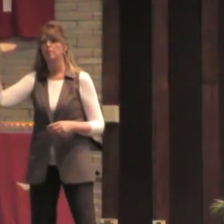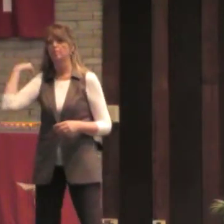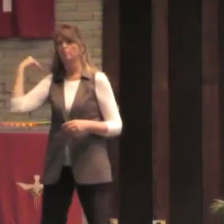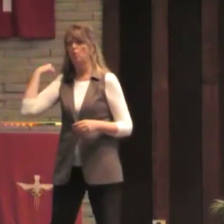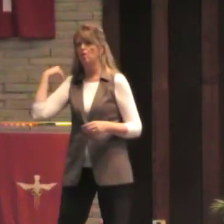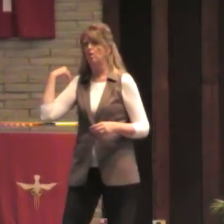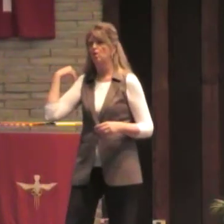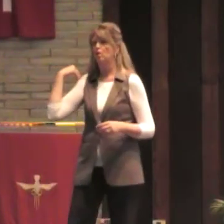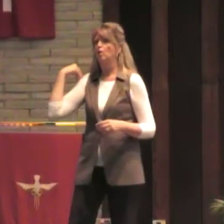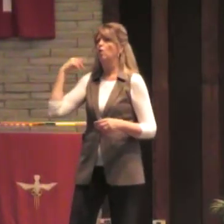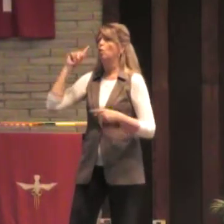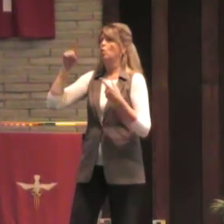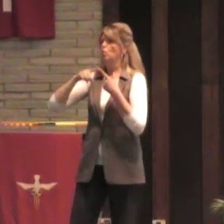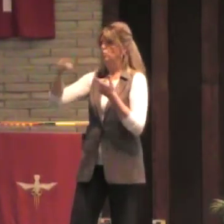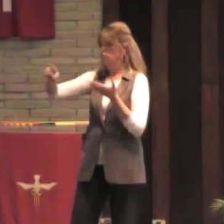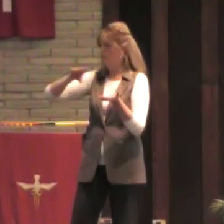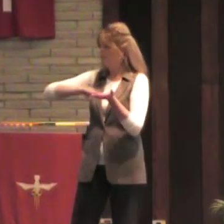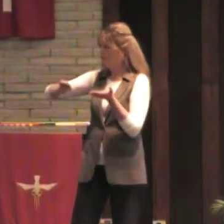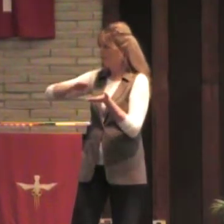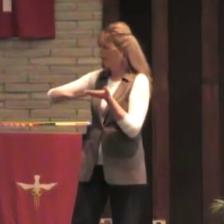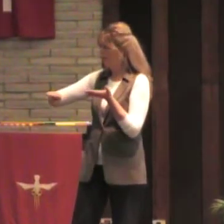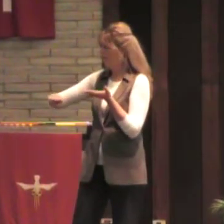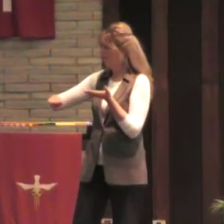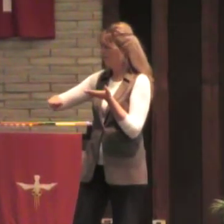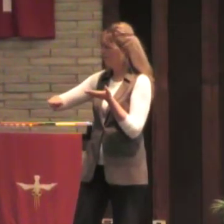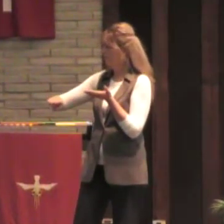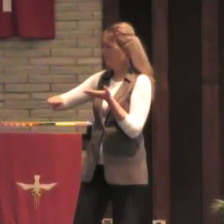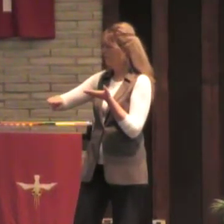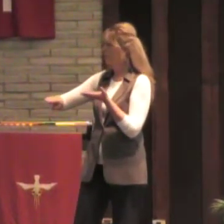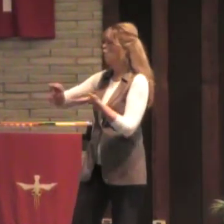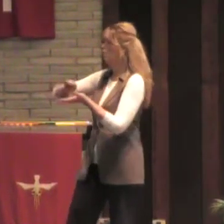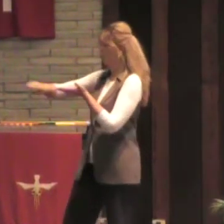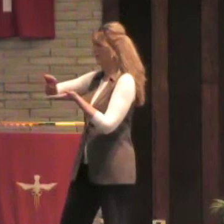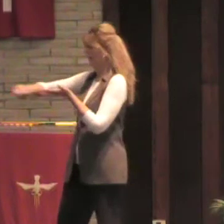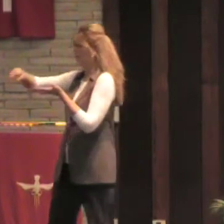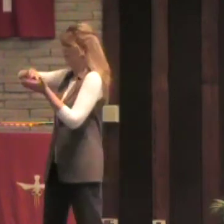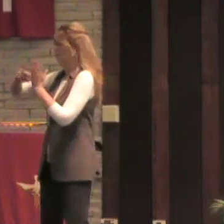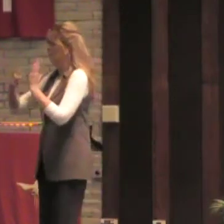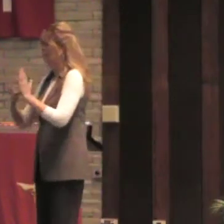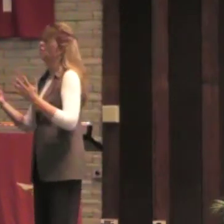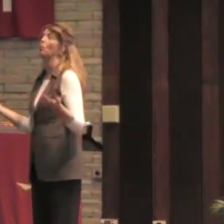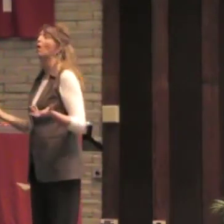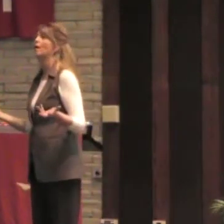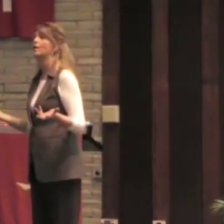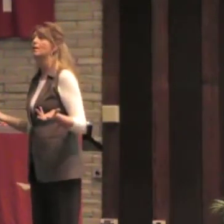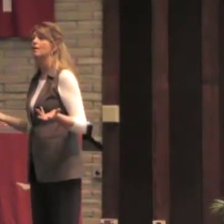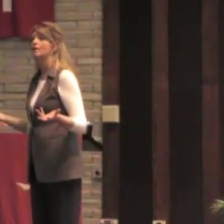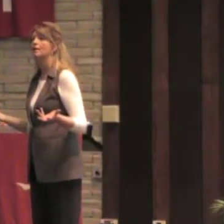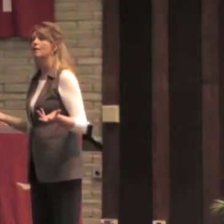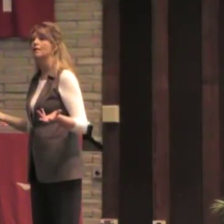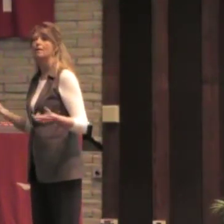this too, even when I was preaching. People will say, you forgive, and that